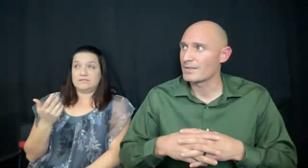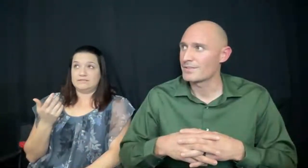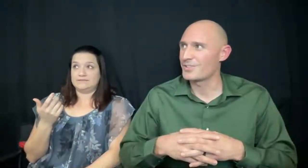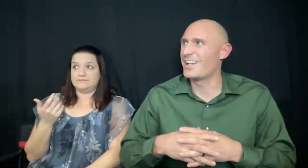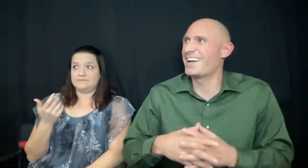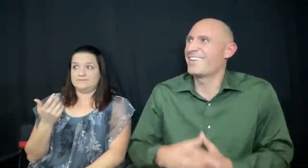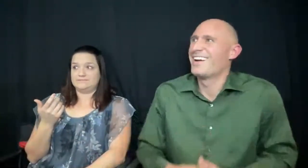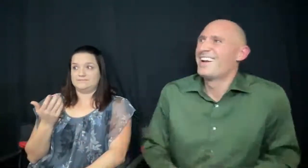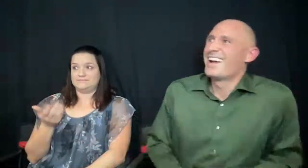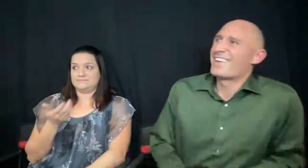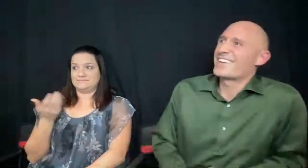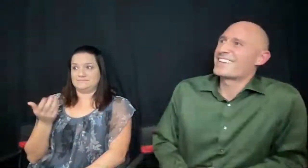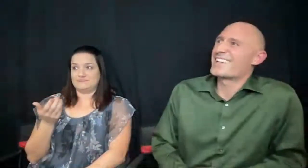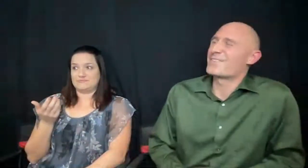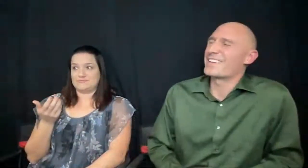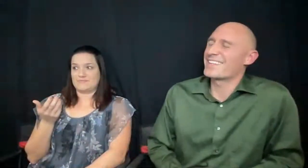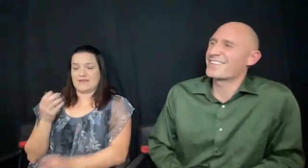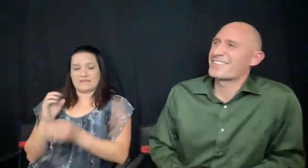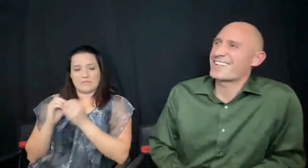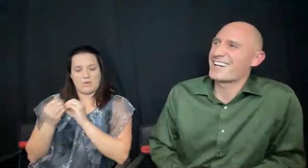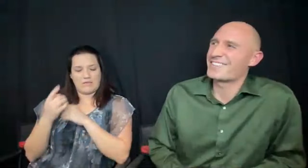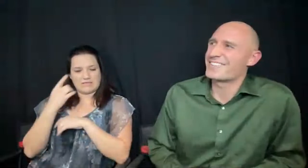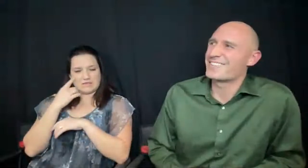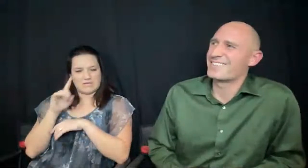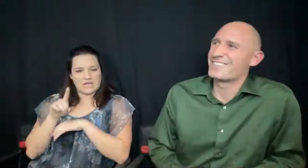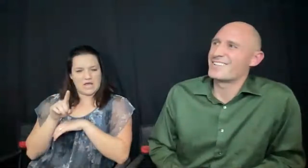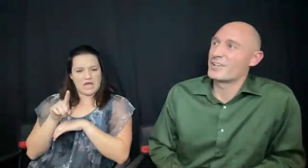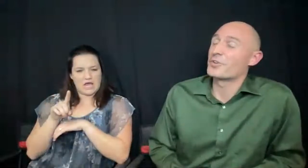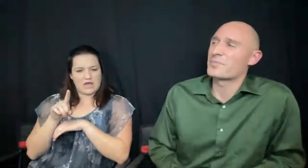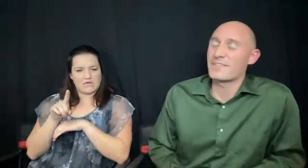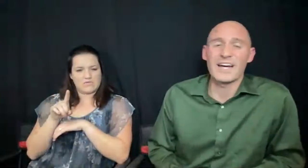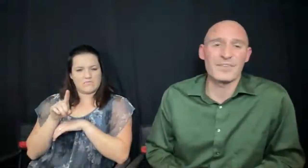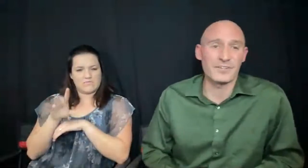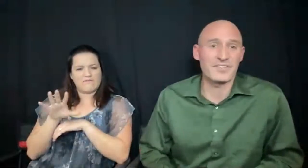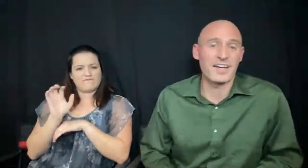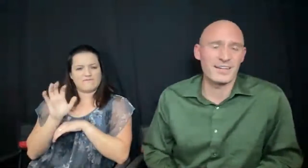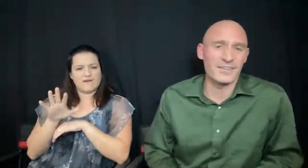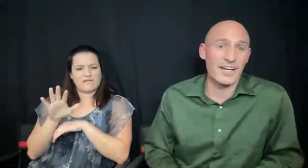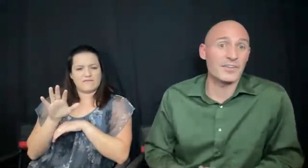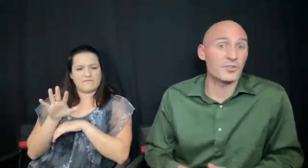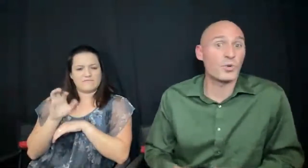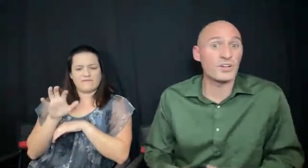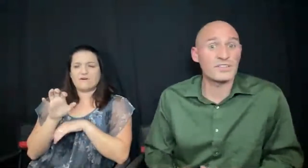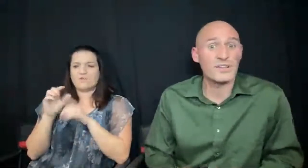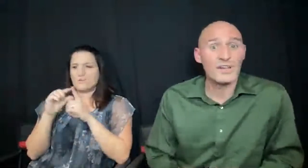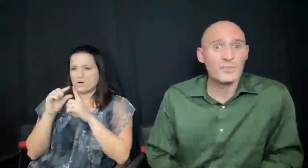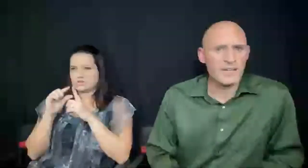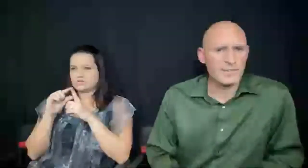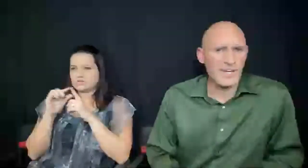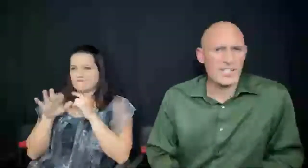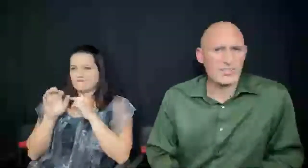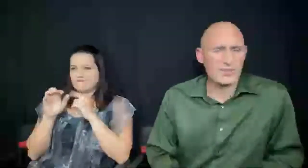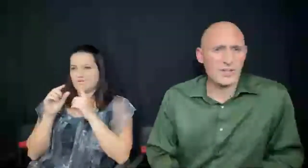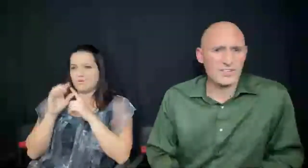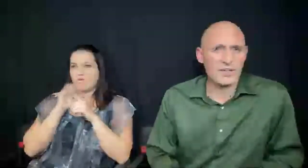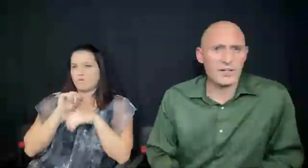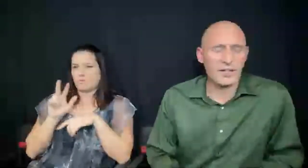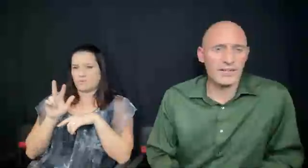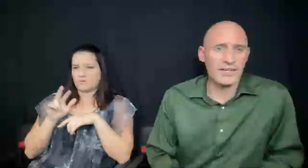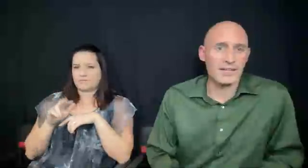shoot, I forget the number. I think it was like 100. Oh no, it was about 500 words by age 3 or so. And then